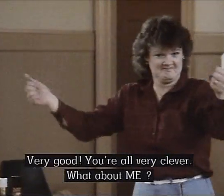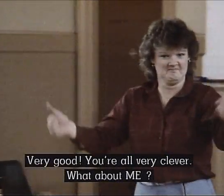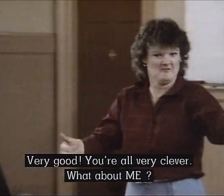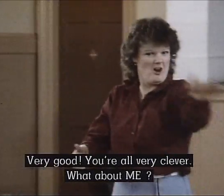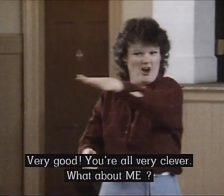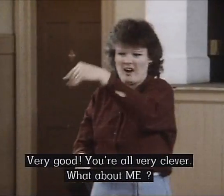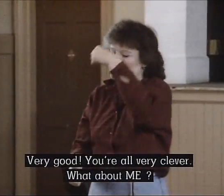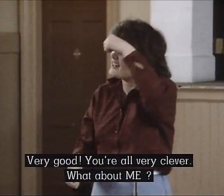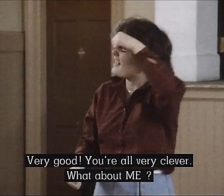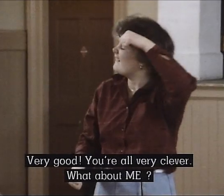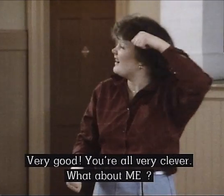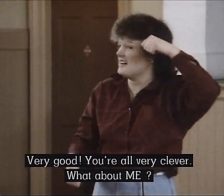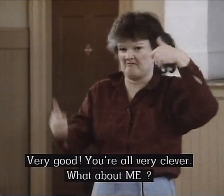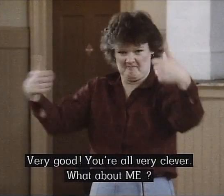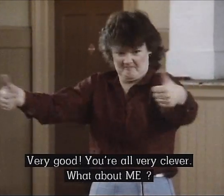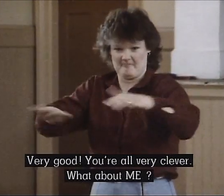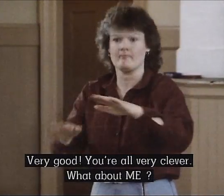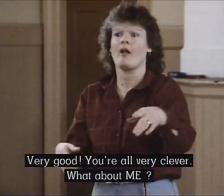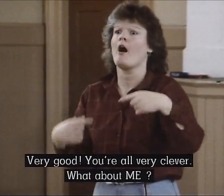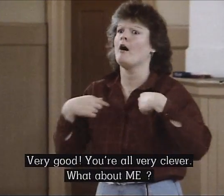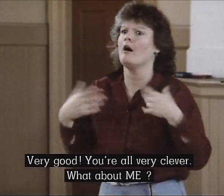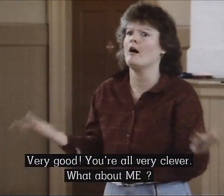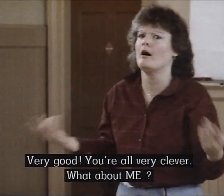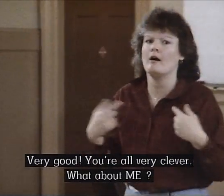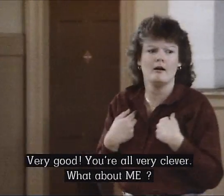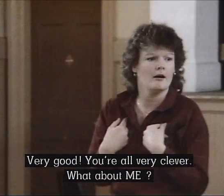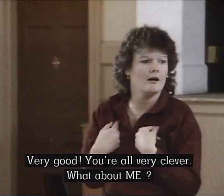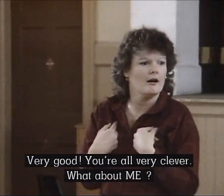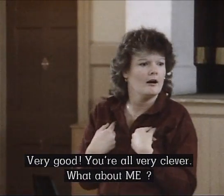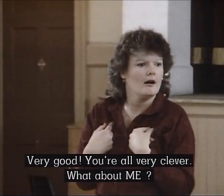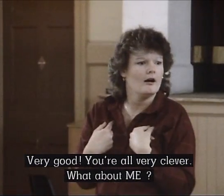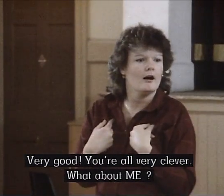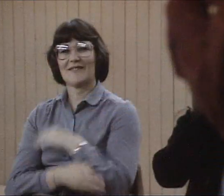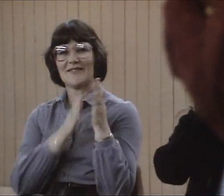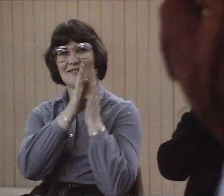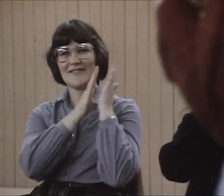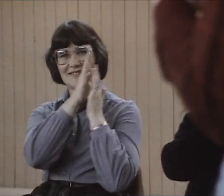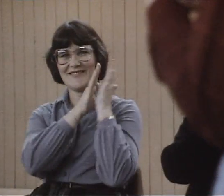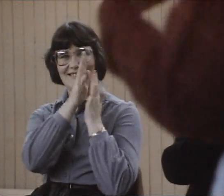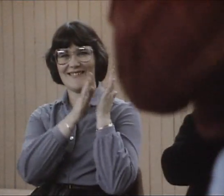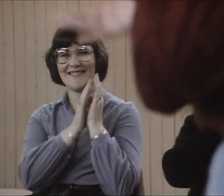Very good. You're all very clever. What about me?